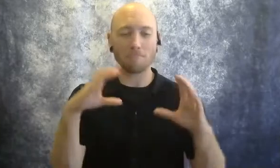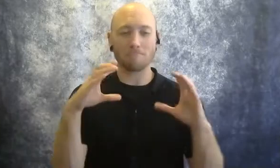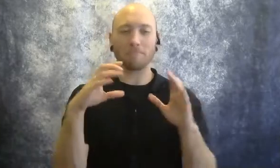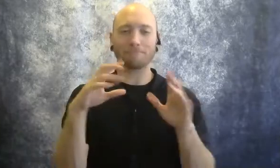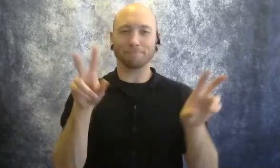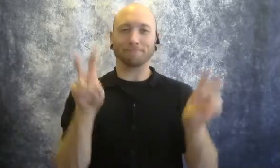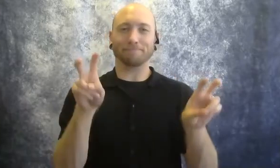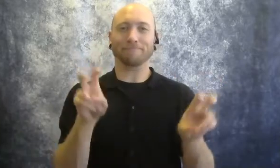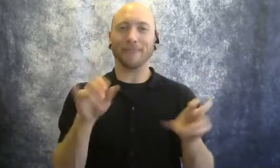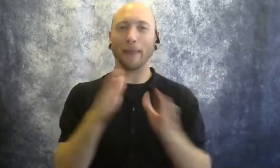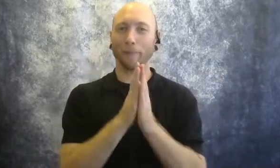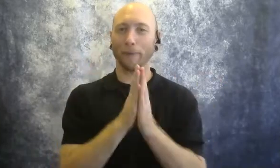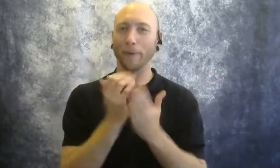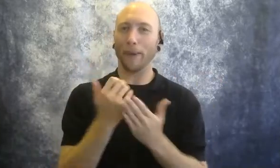was to stay